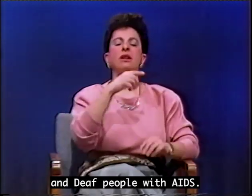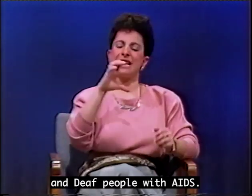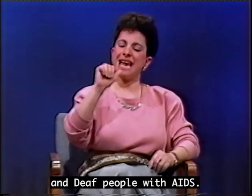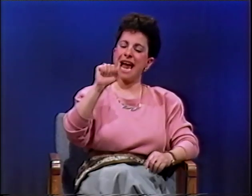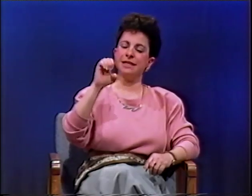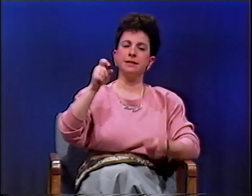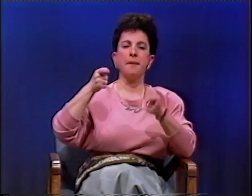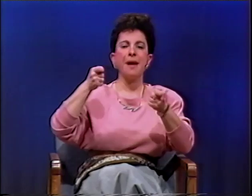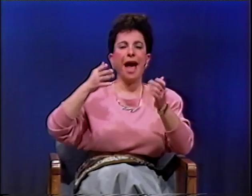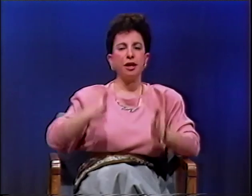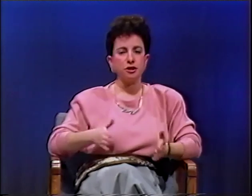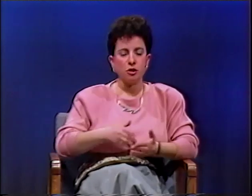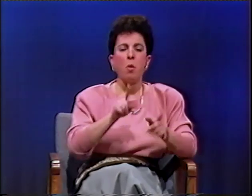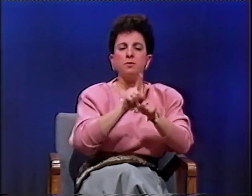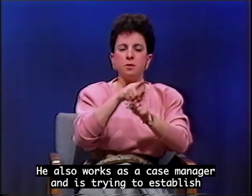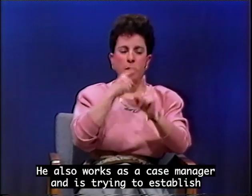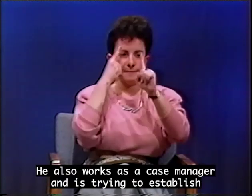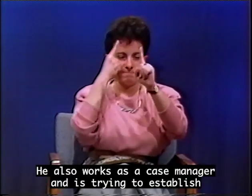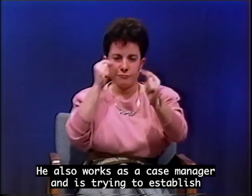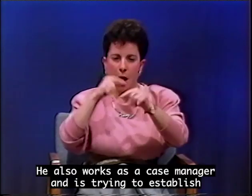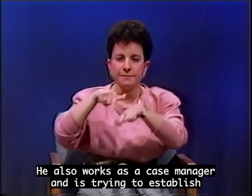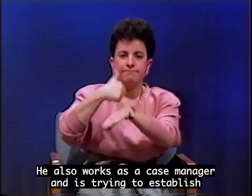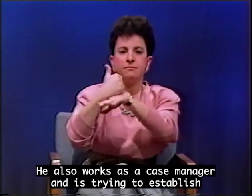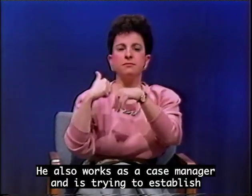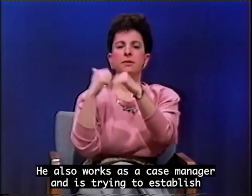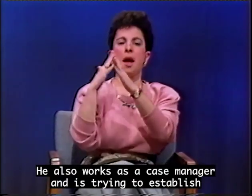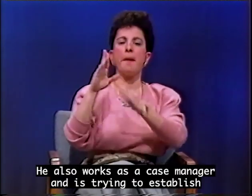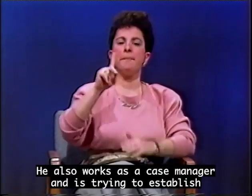AIDS. He also works as a case manager